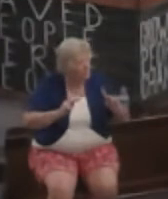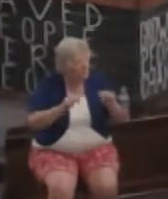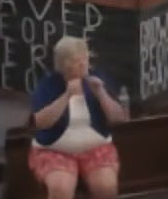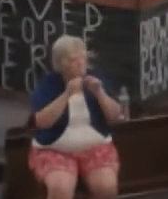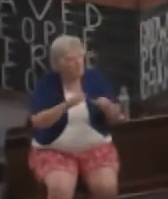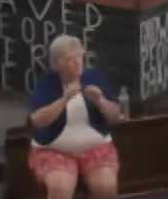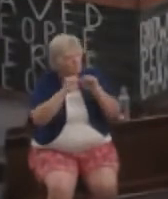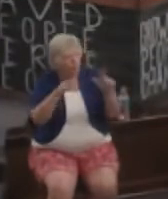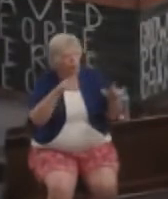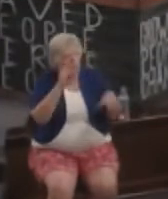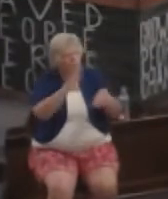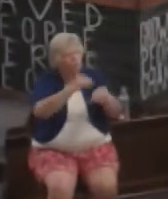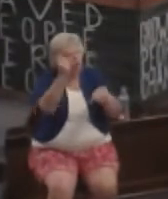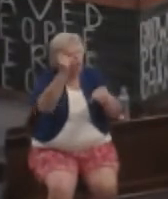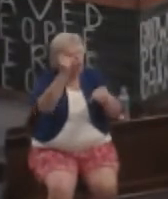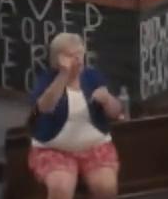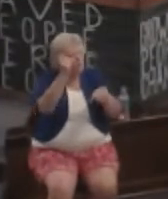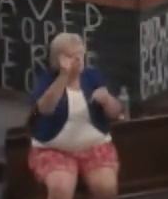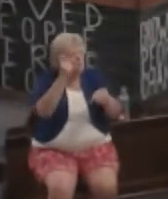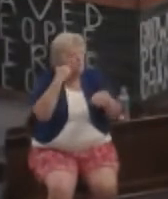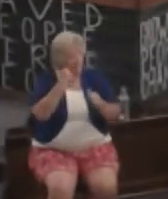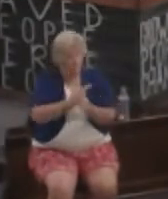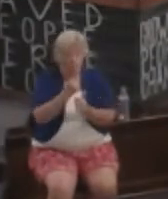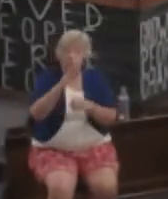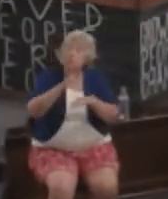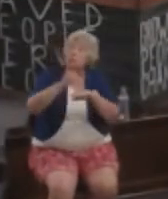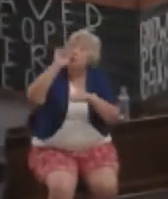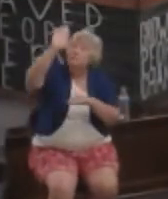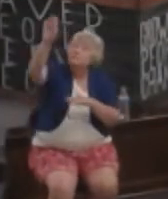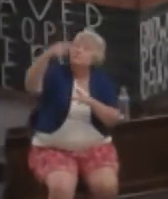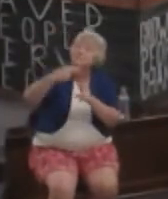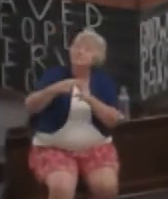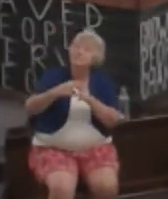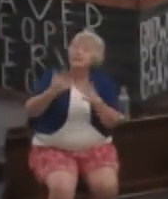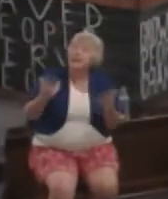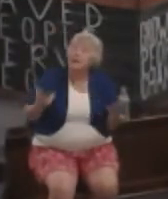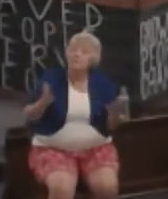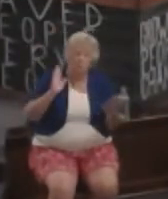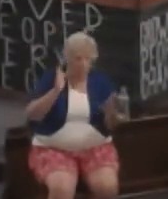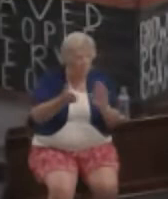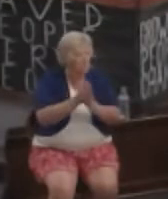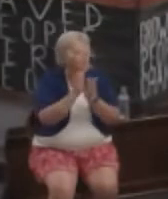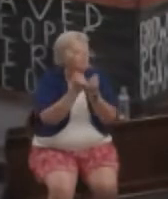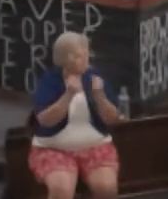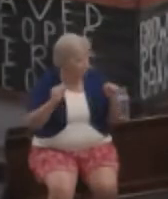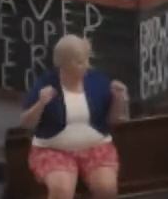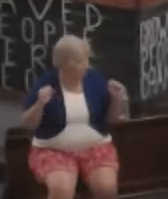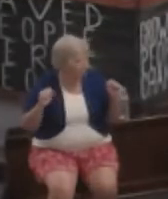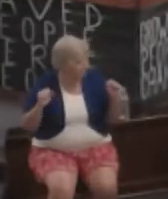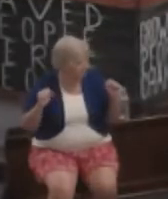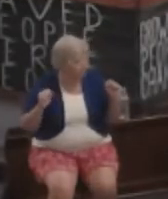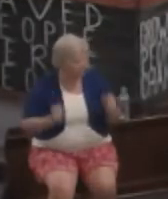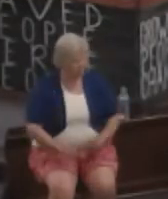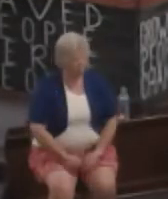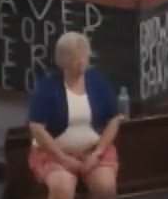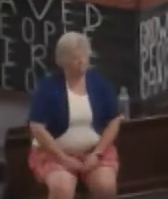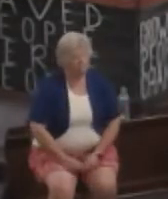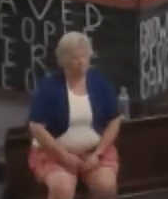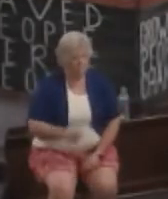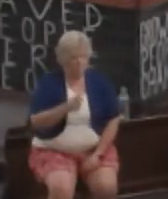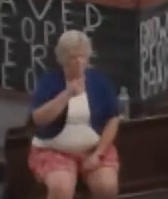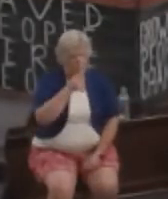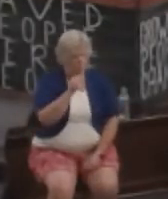him. For everyone who calls on the name of the Lord will be saved. Who am